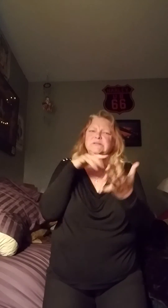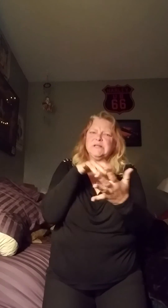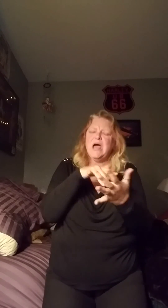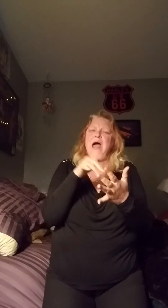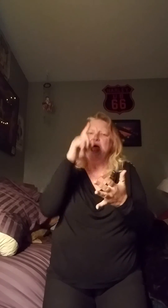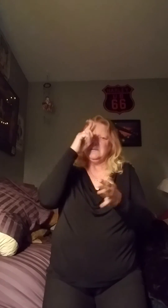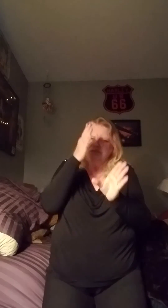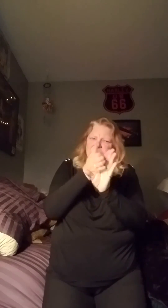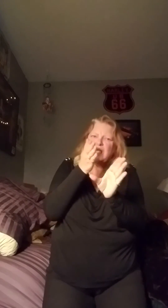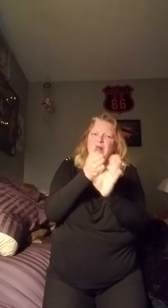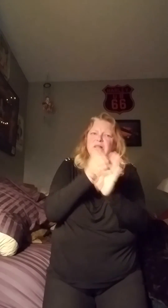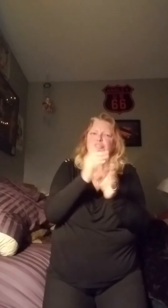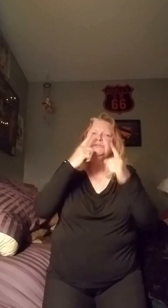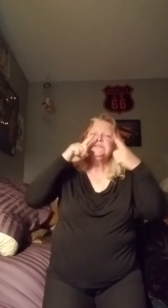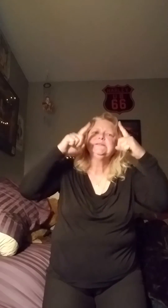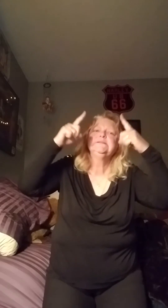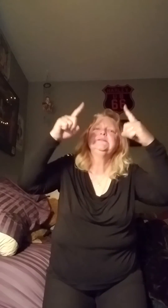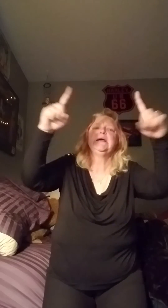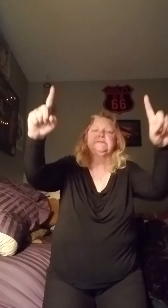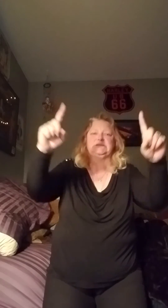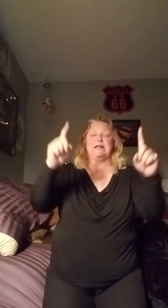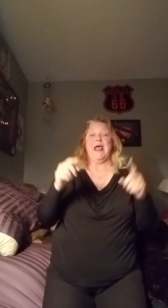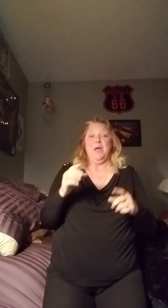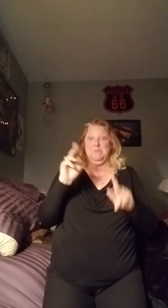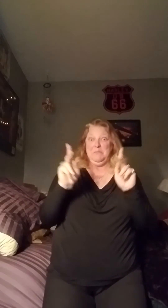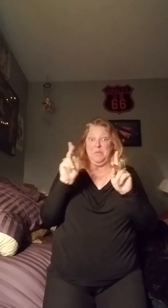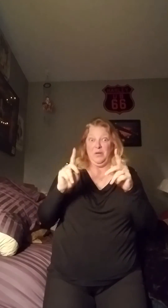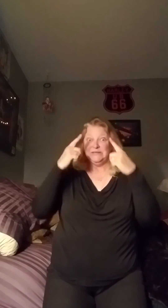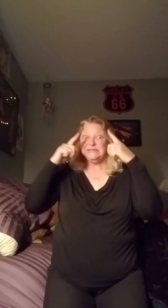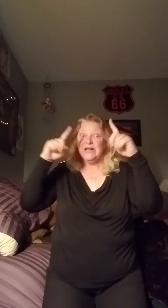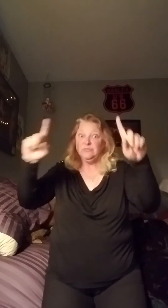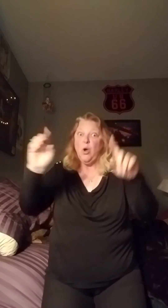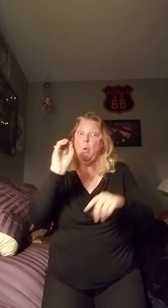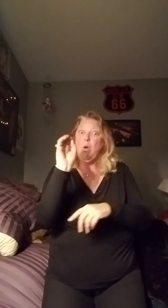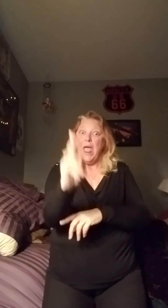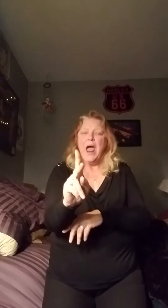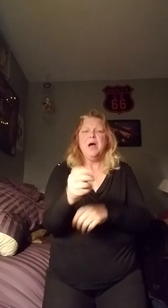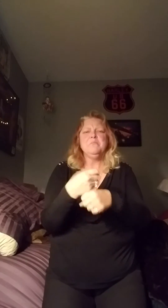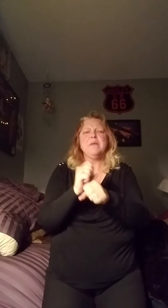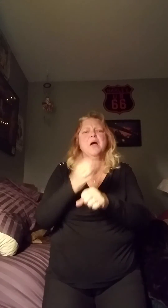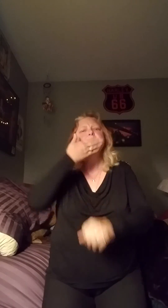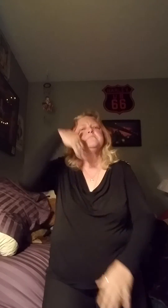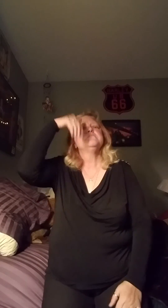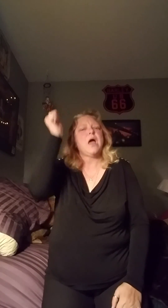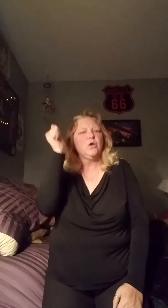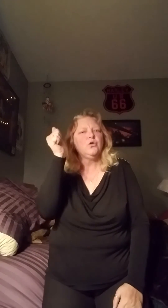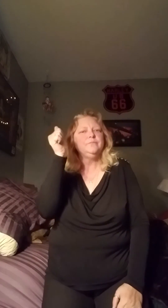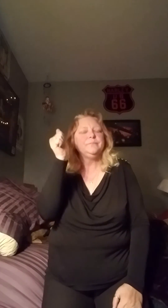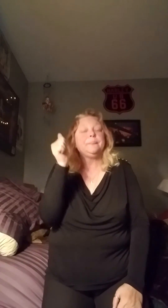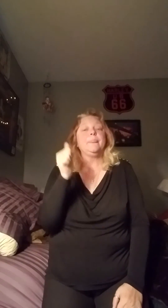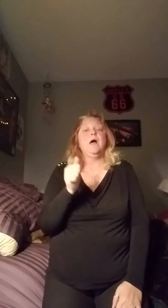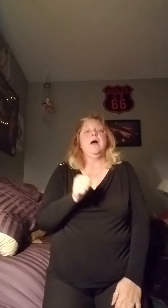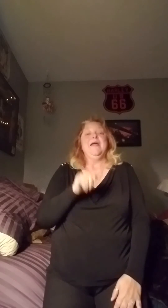how to take people who are psychologically okay and make them better. And this is the movement known